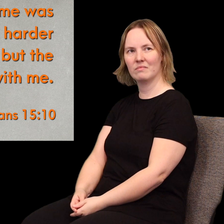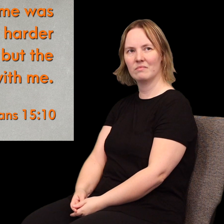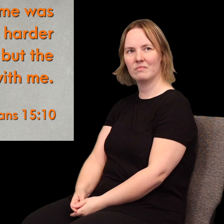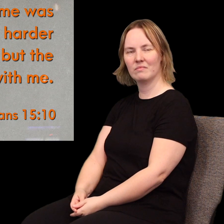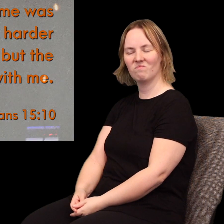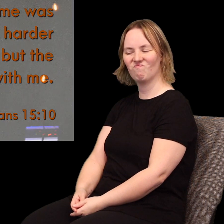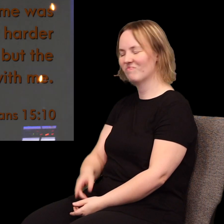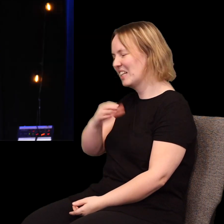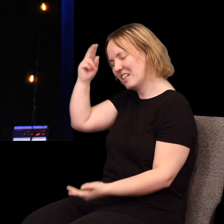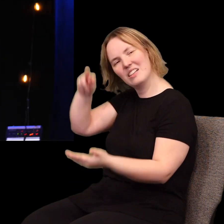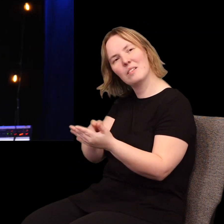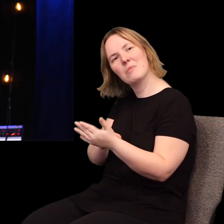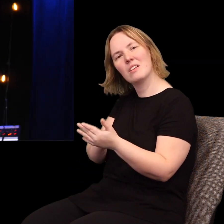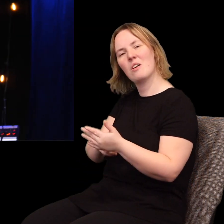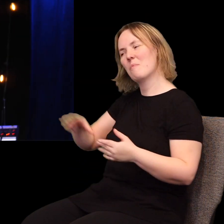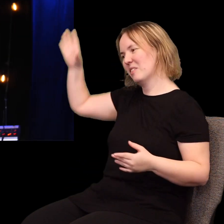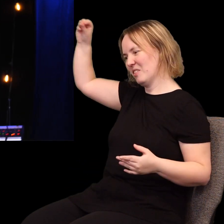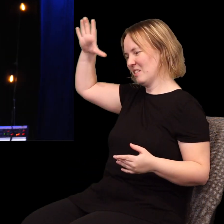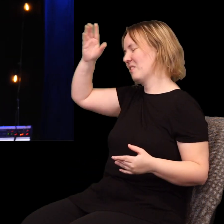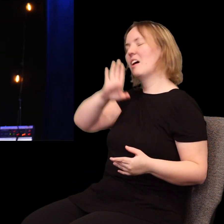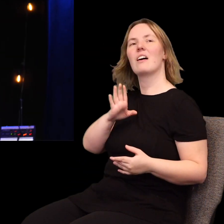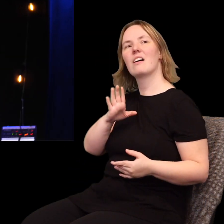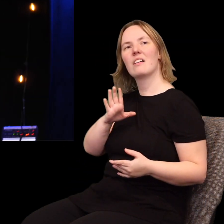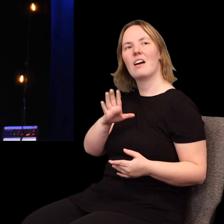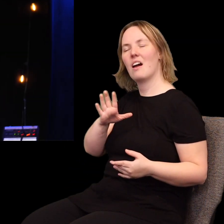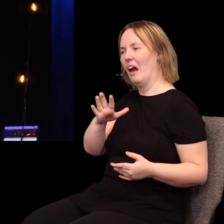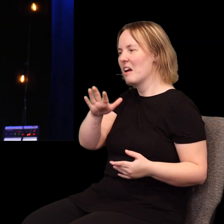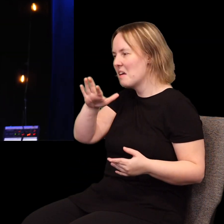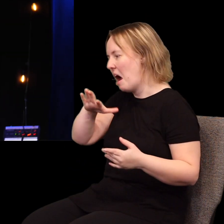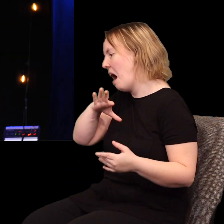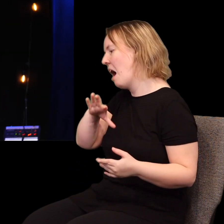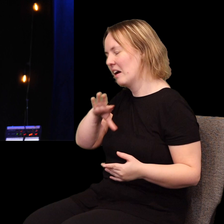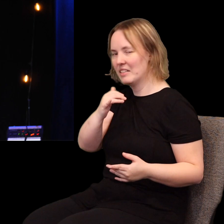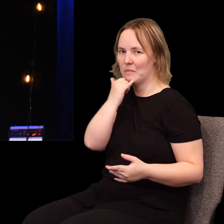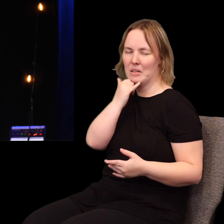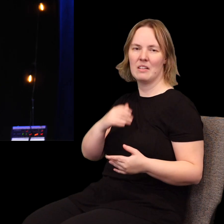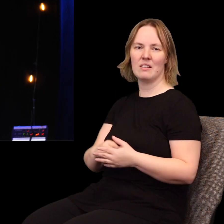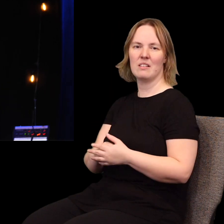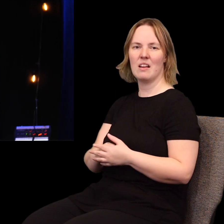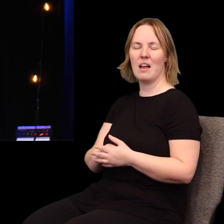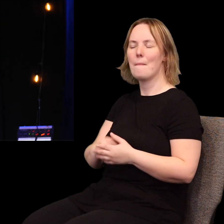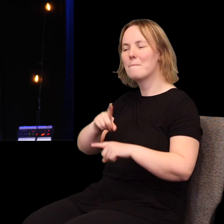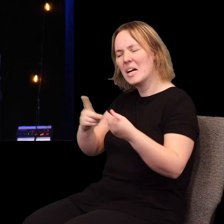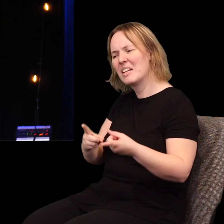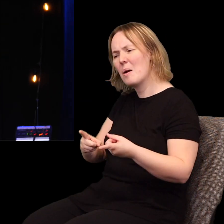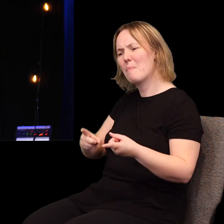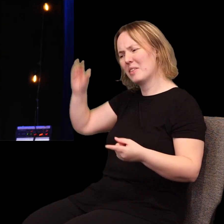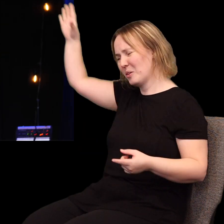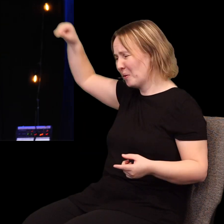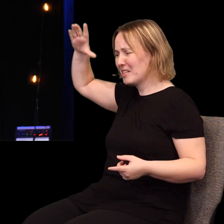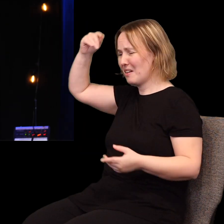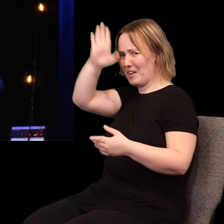am. And he didn't mean that, oh, by the grace of God, I'm not messed up. You know, by the grace of God. No, by the grace of God, when I look at my